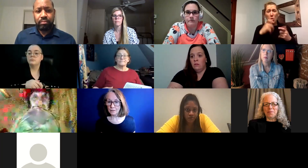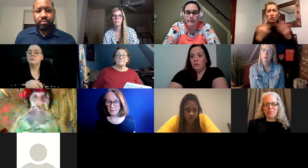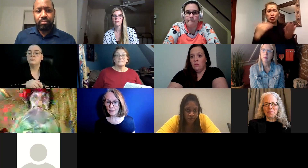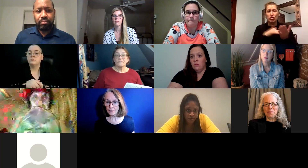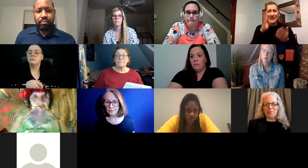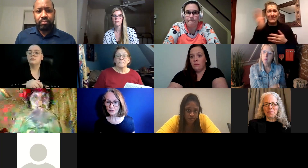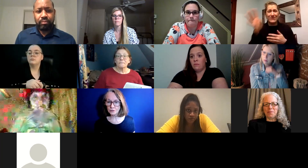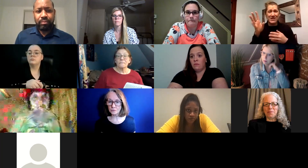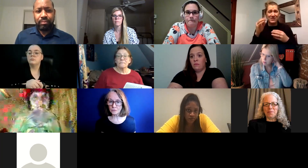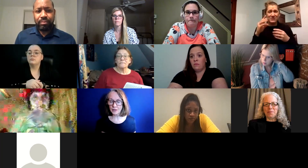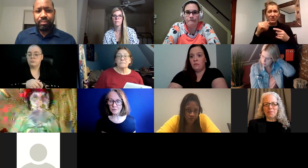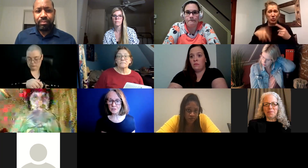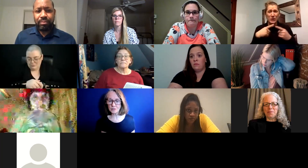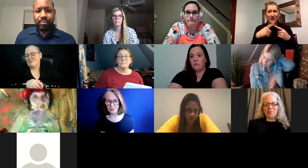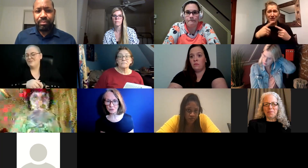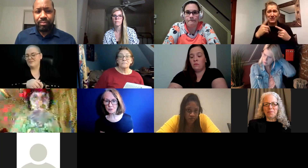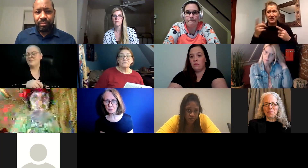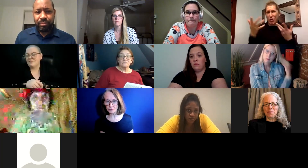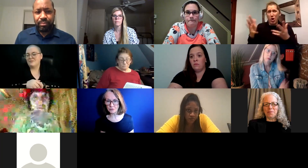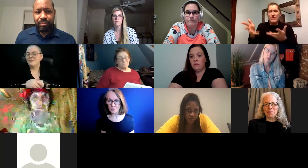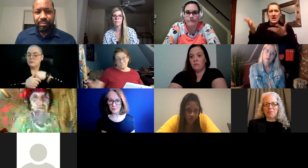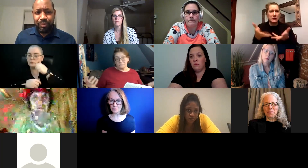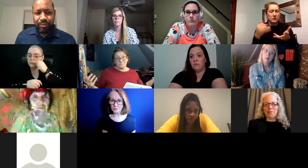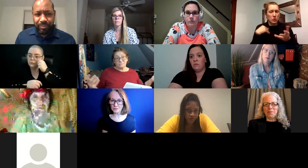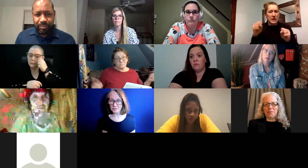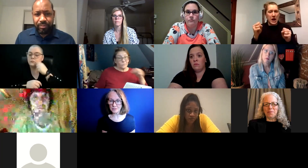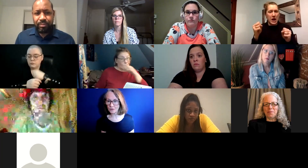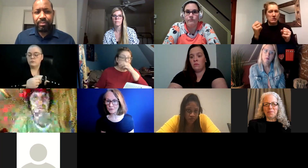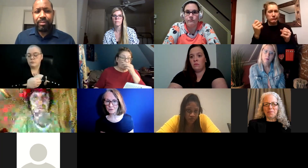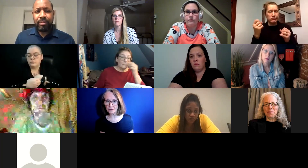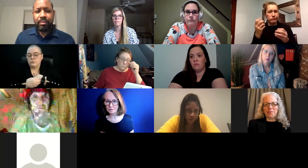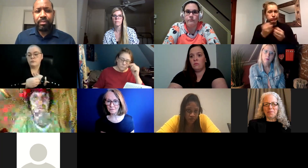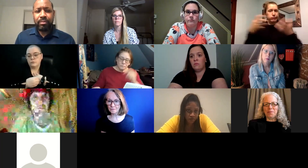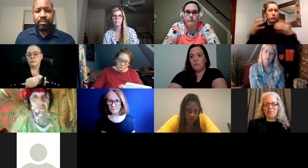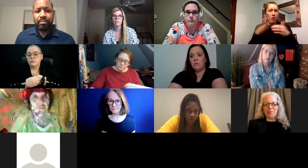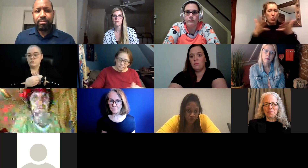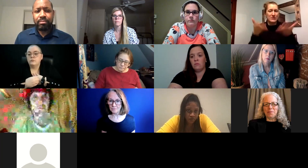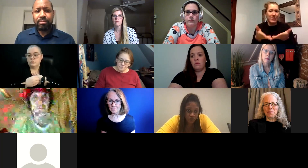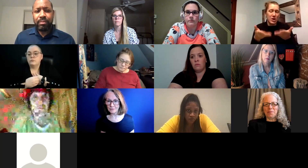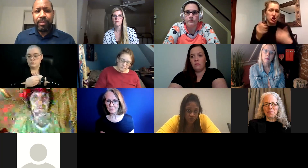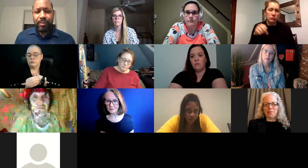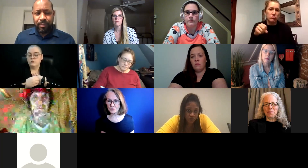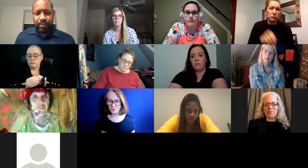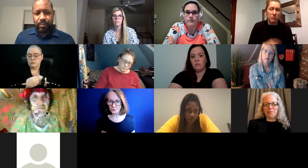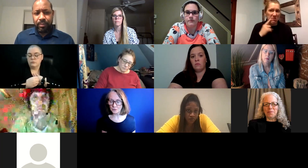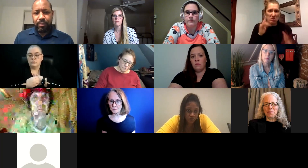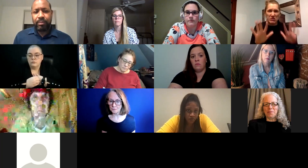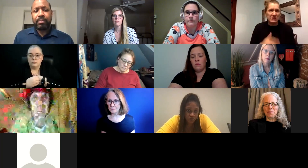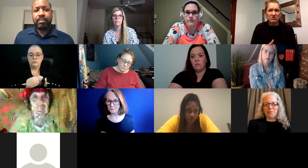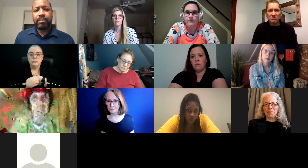Yeah, oh, sure. Why reinvent the wheel if we've already put these ideas out there? Let's just do it.